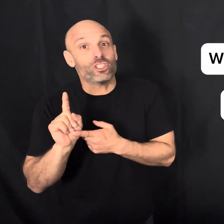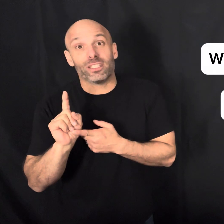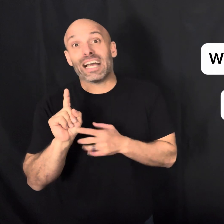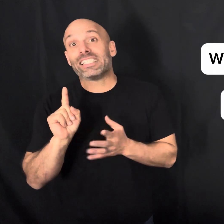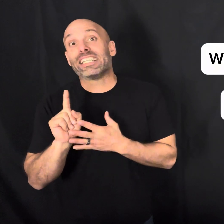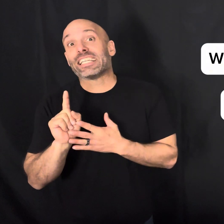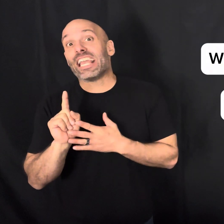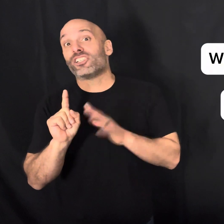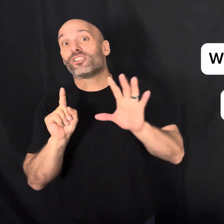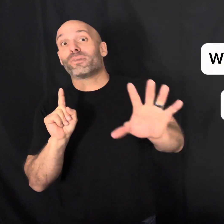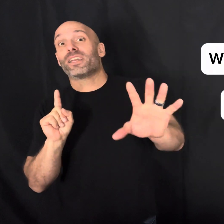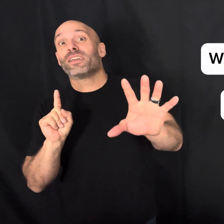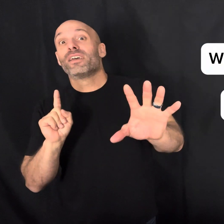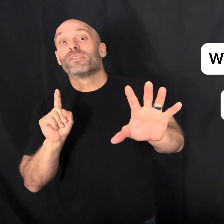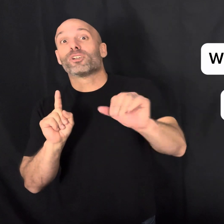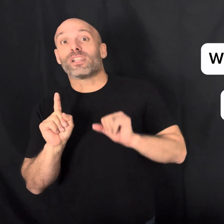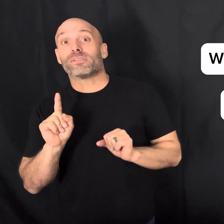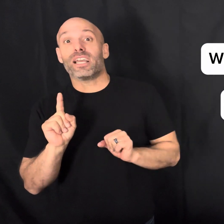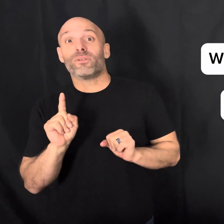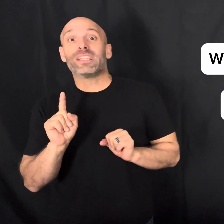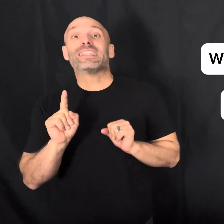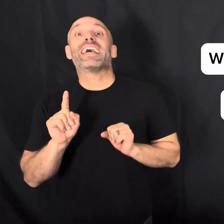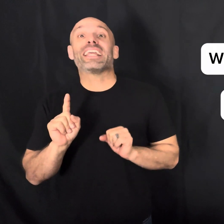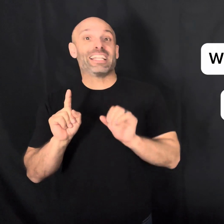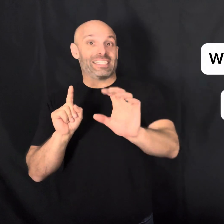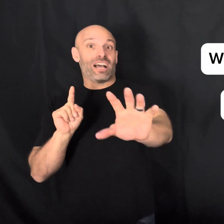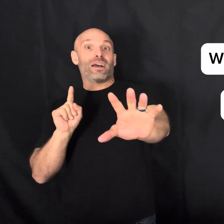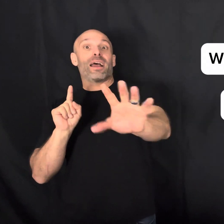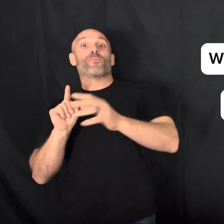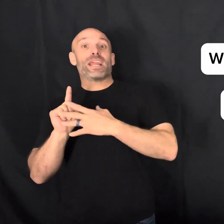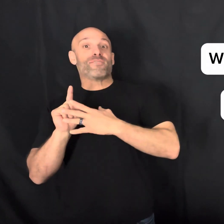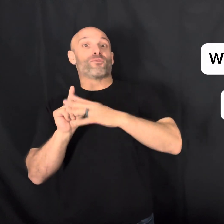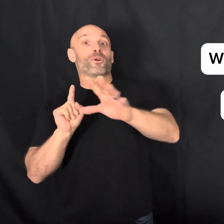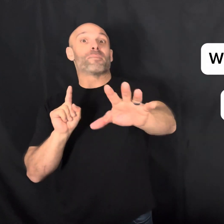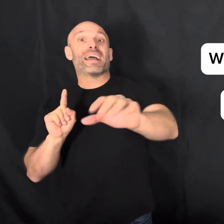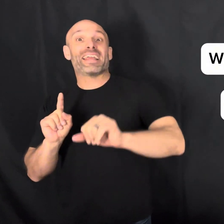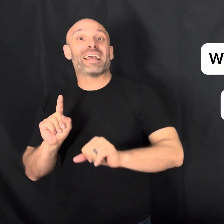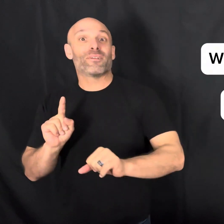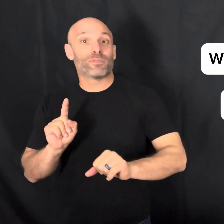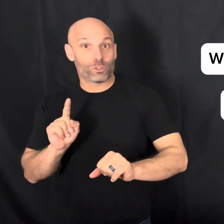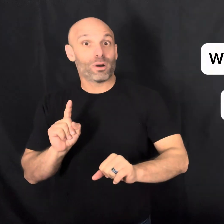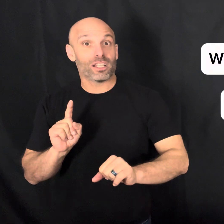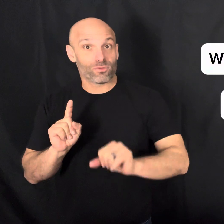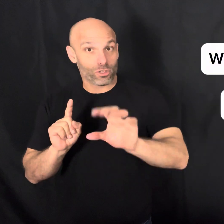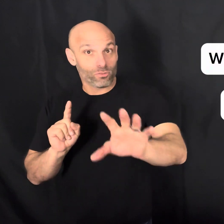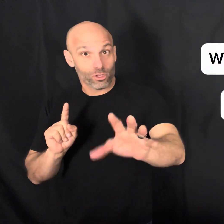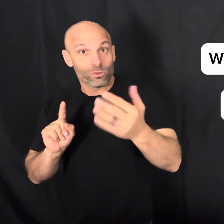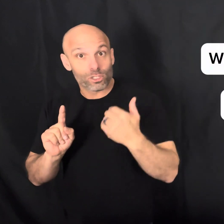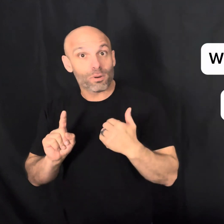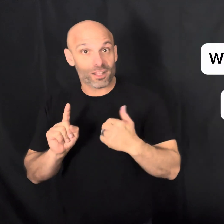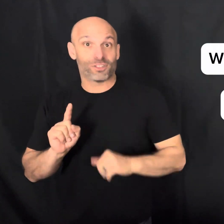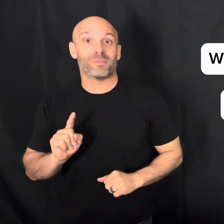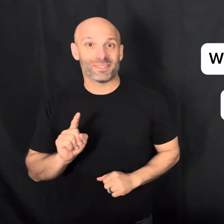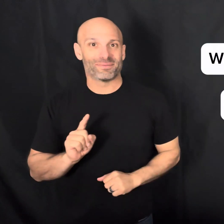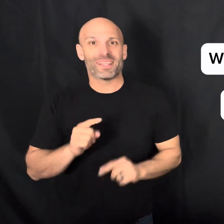That's the indication to my person I'm signing with that it is now I'm waiting for my response, for you to respond to me, okay?